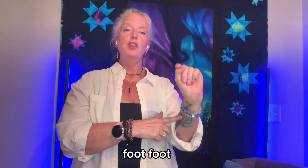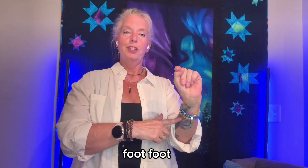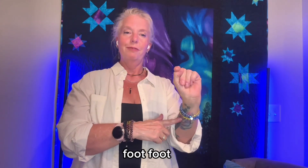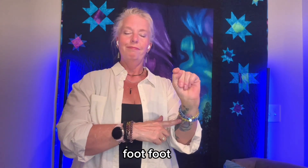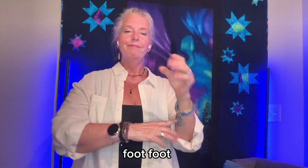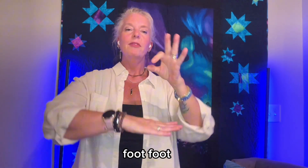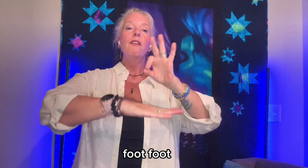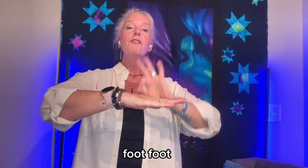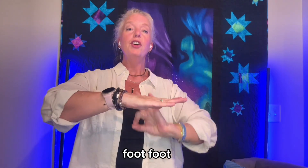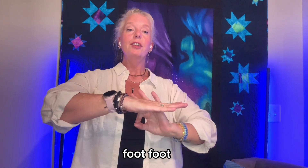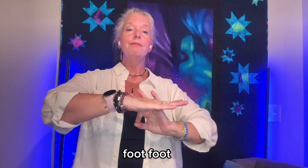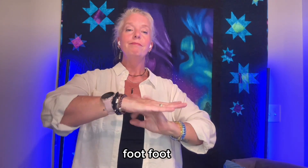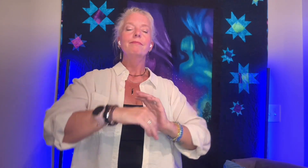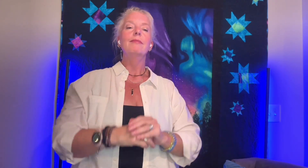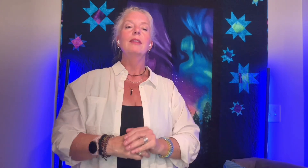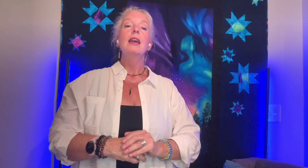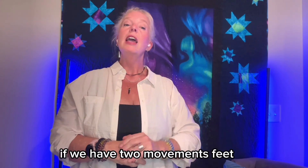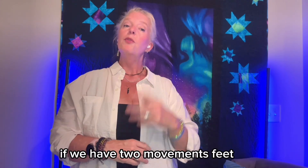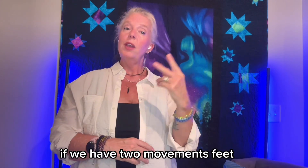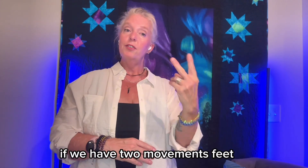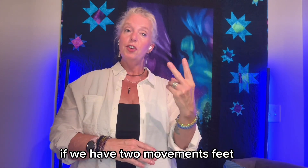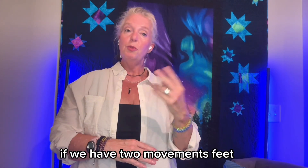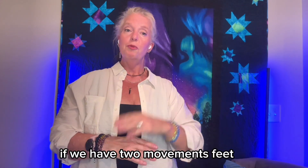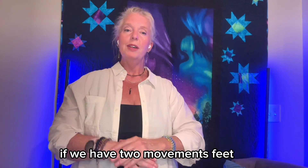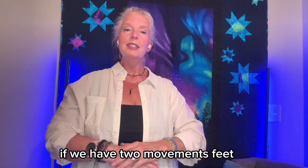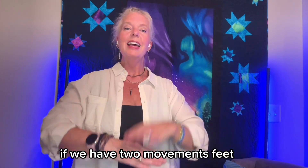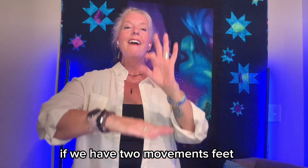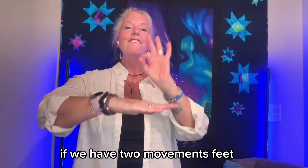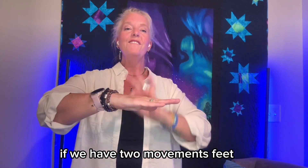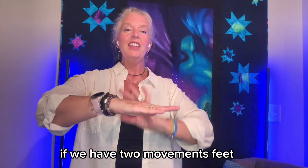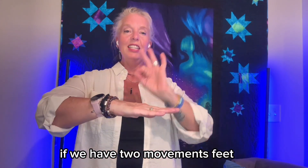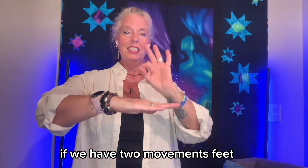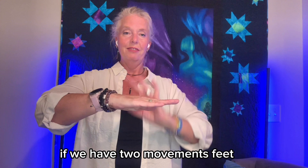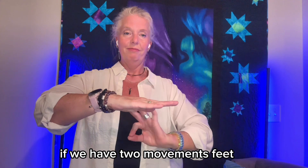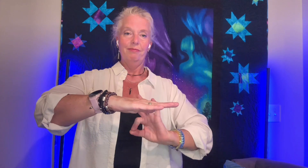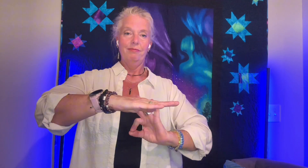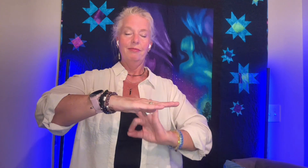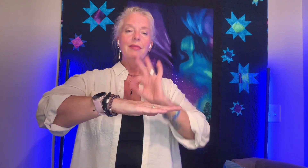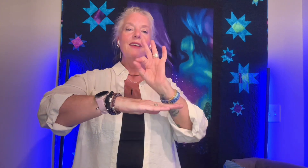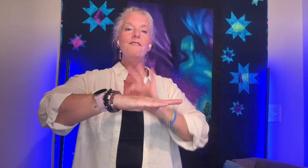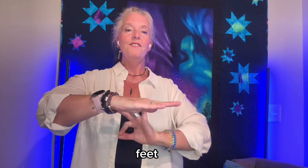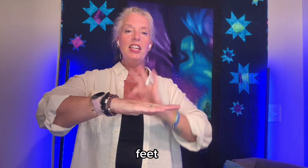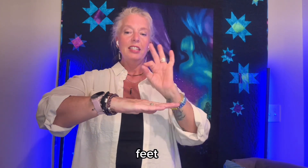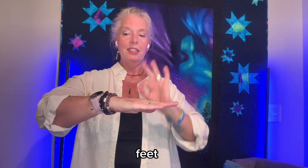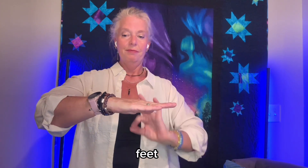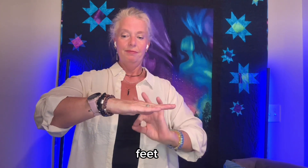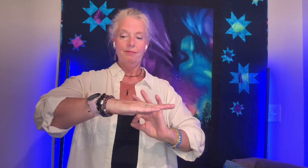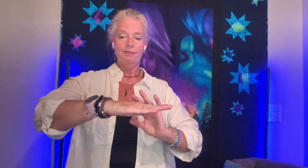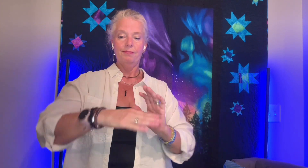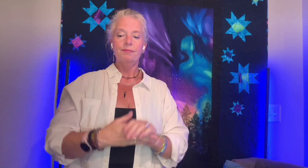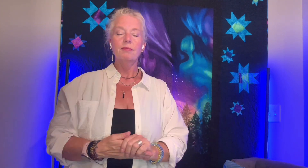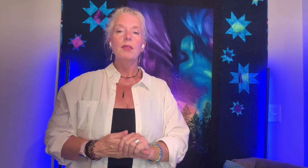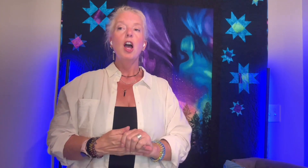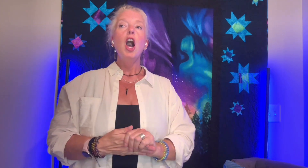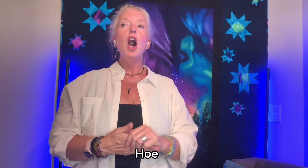Foot. Foot. If we have two movements, feet. Feet.